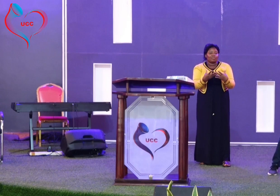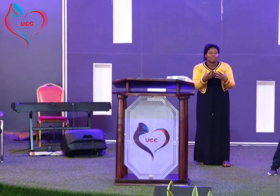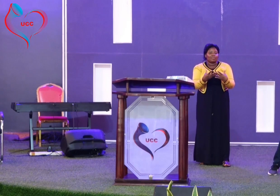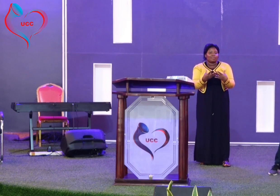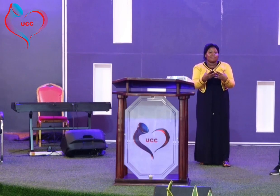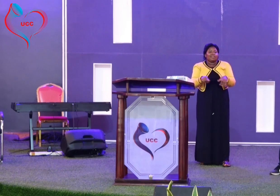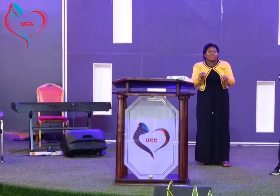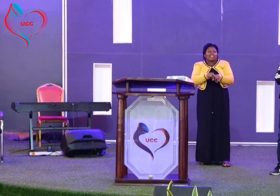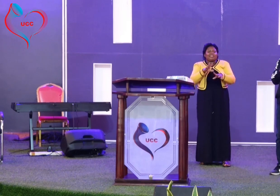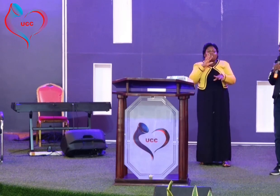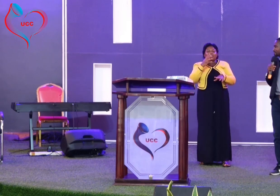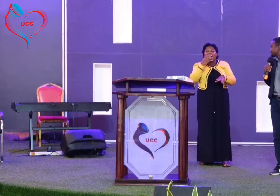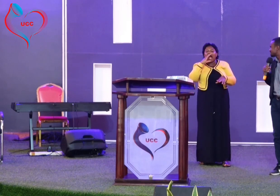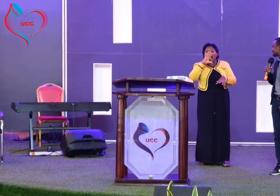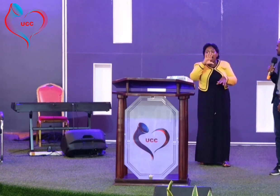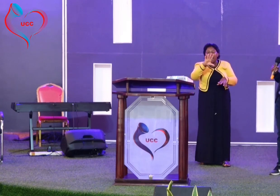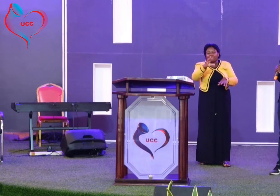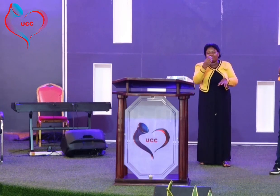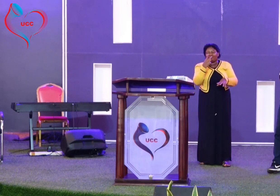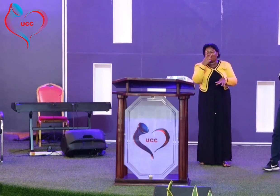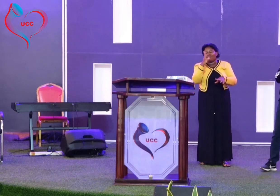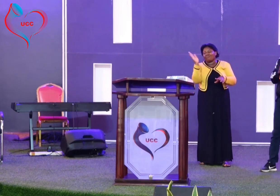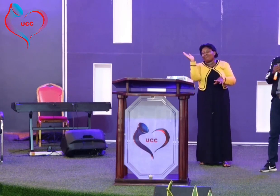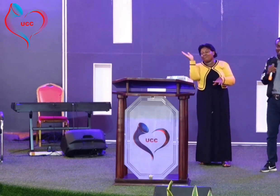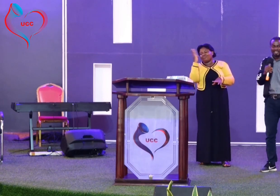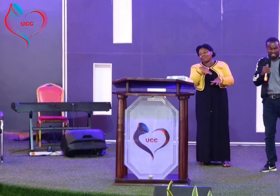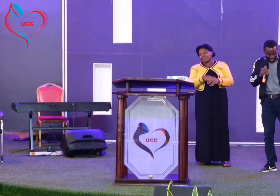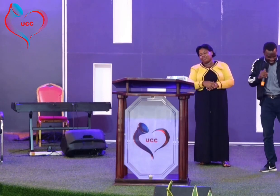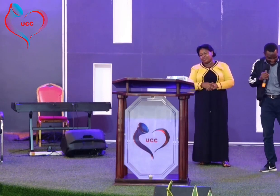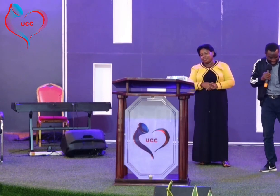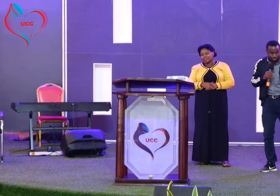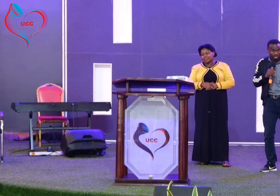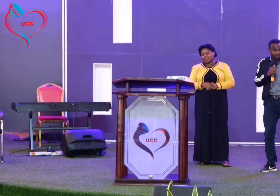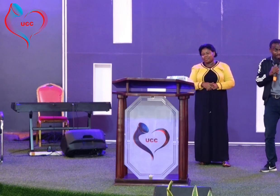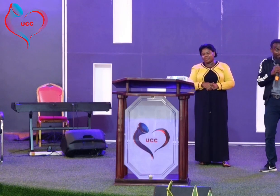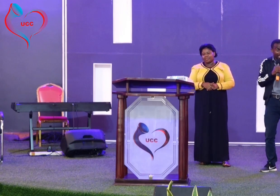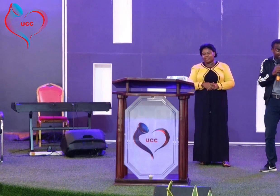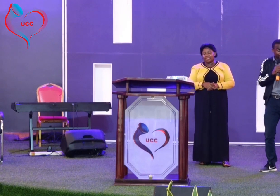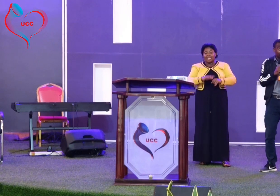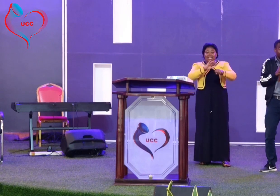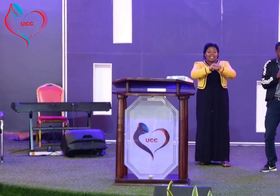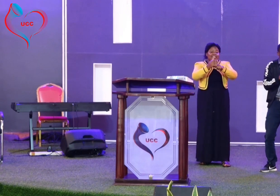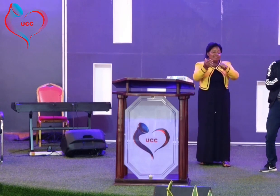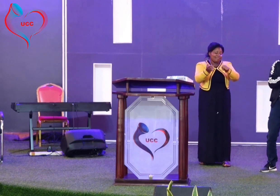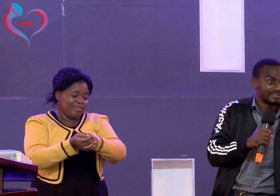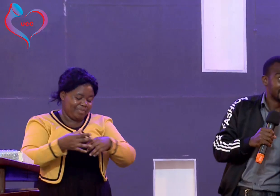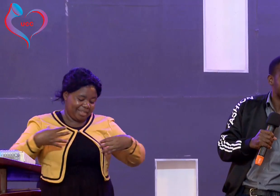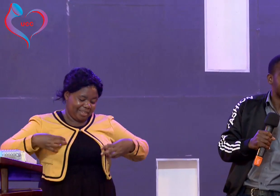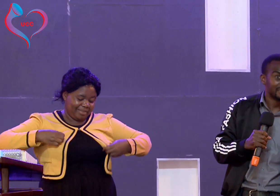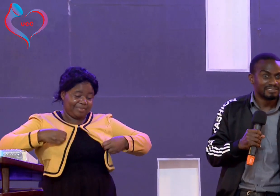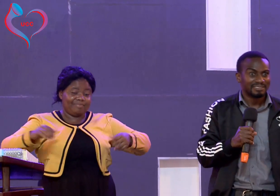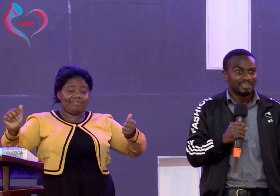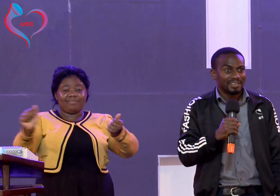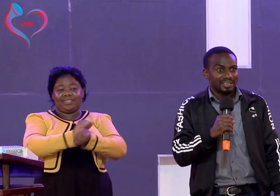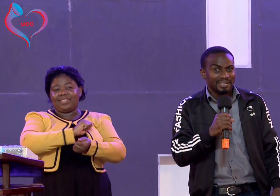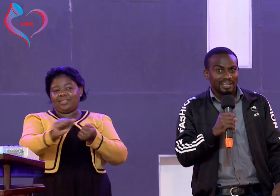The first people who smelled from him, the breath which was coming from him, I don't know. All the clothes